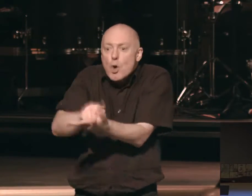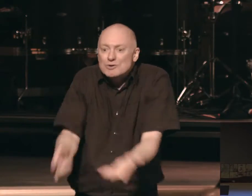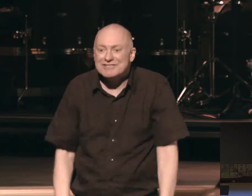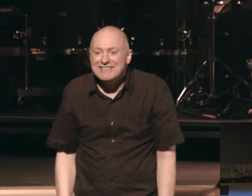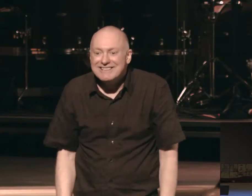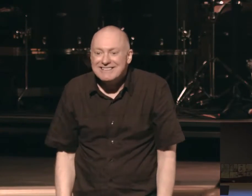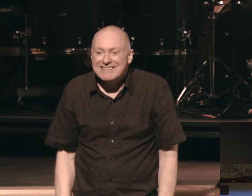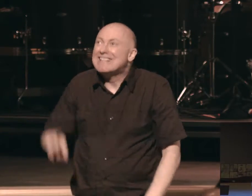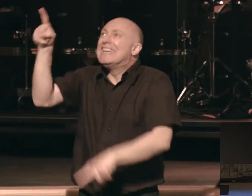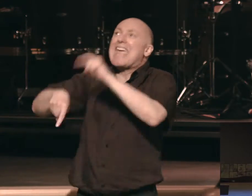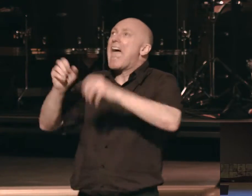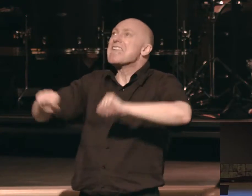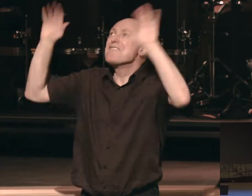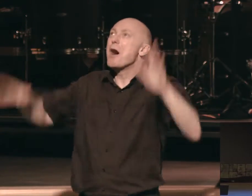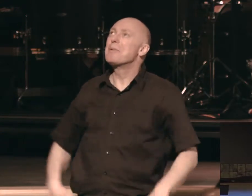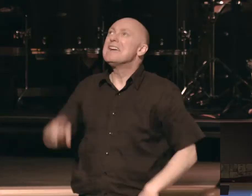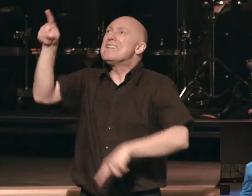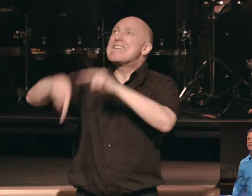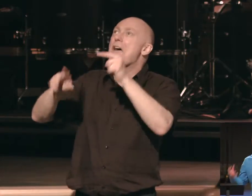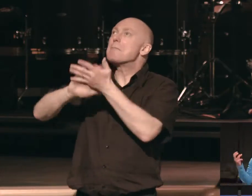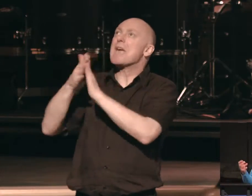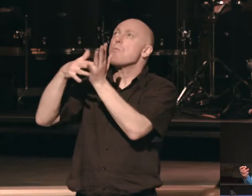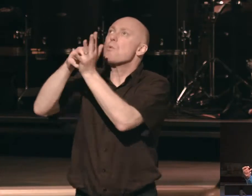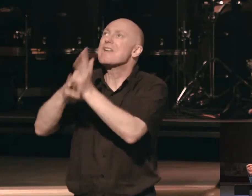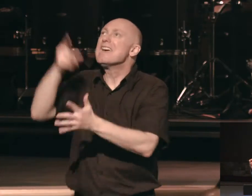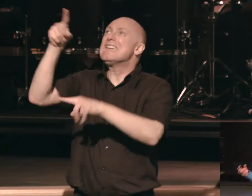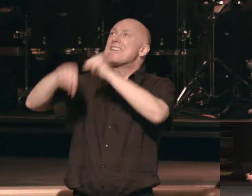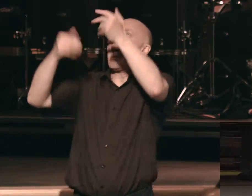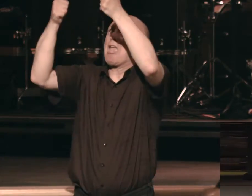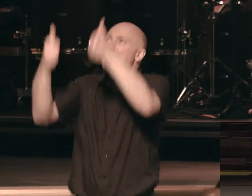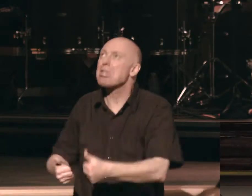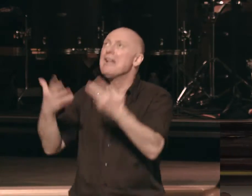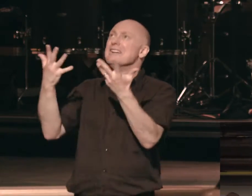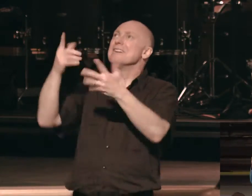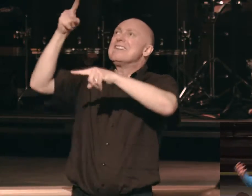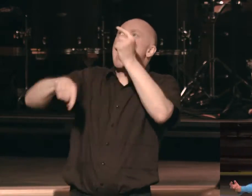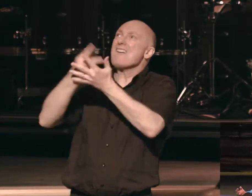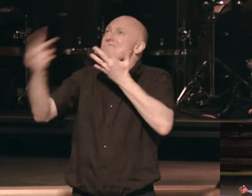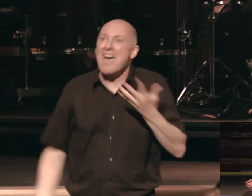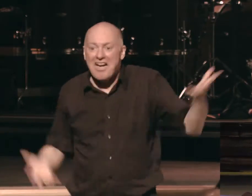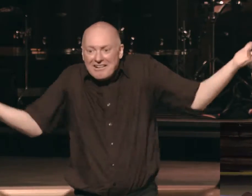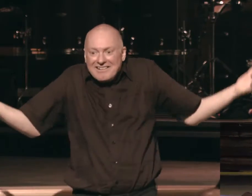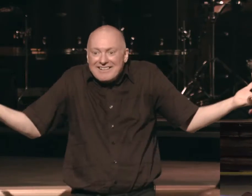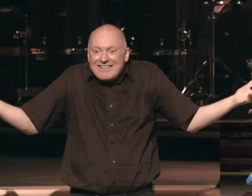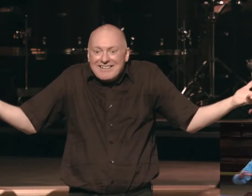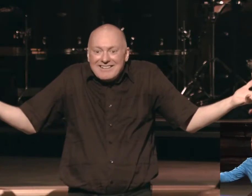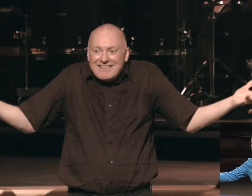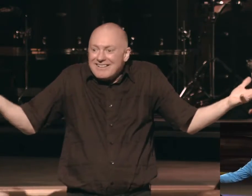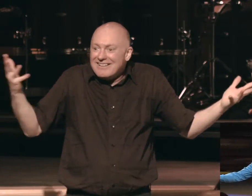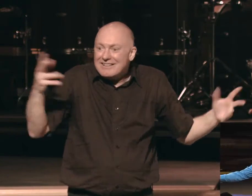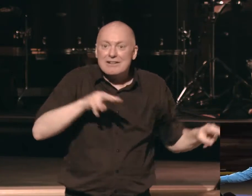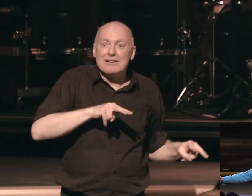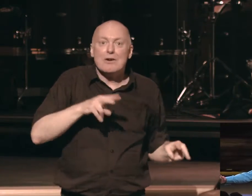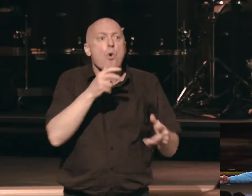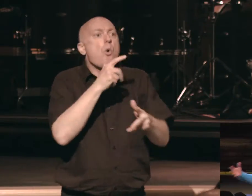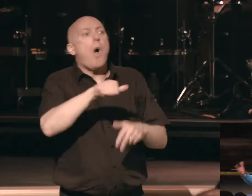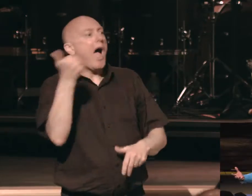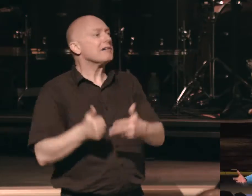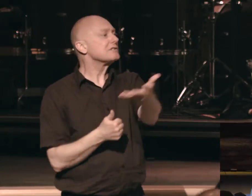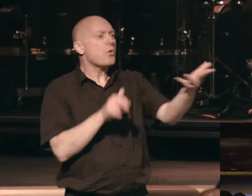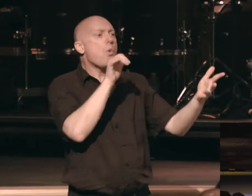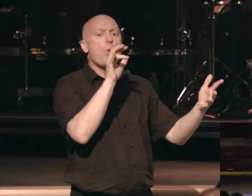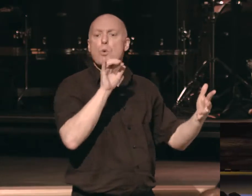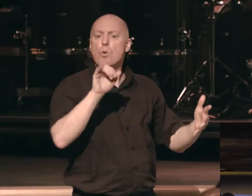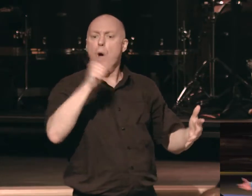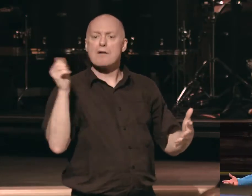He can't give up. He can't be weakened. He can't be diminished. He can't fail you. There's no one else you can look to in this world who can give